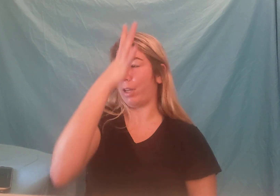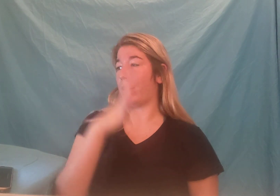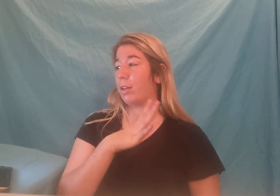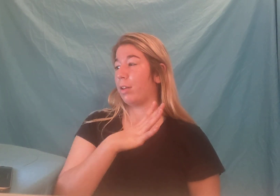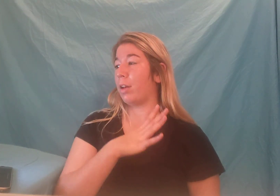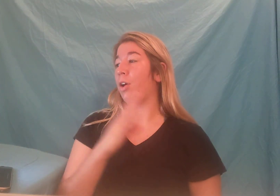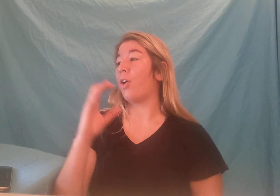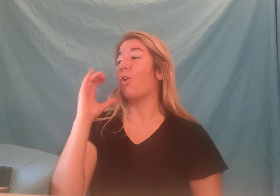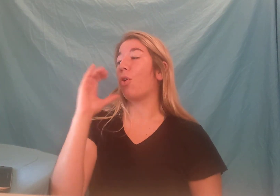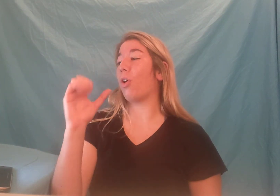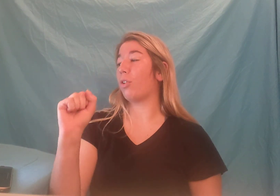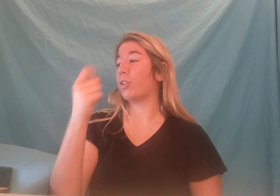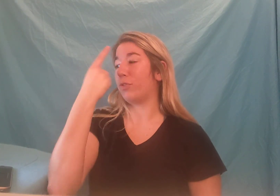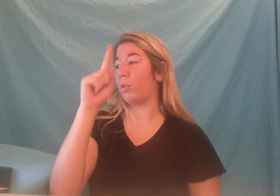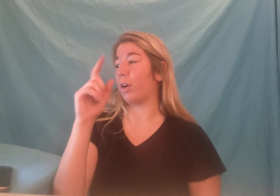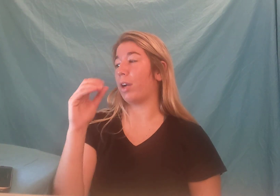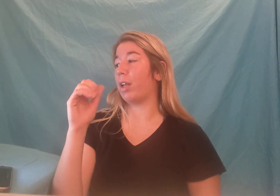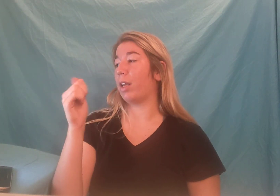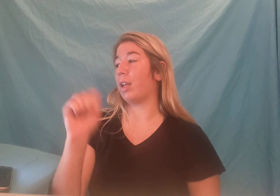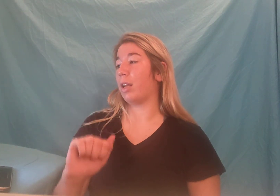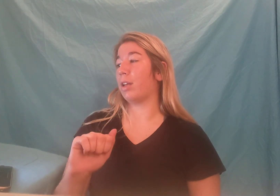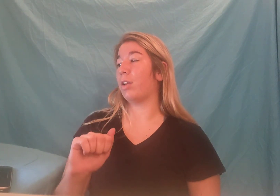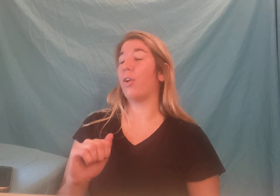weatherman calls for an